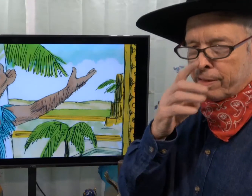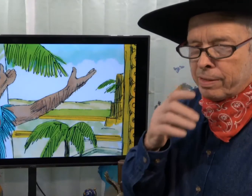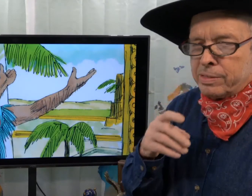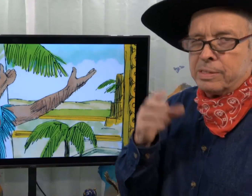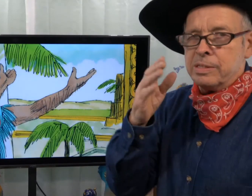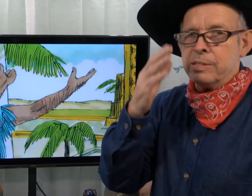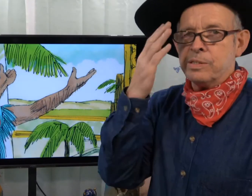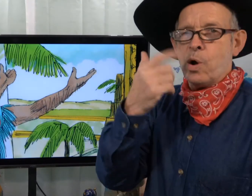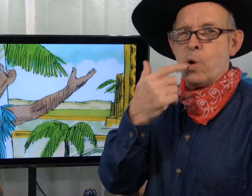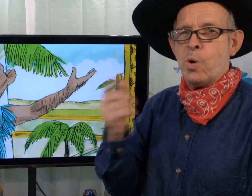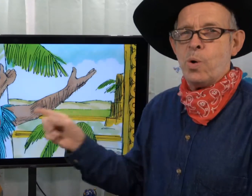You know?